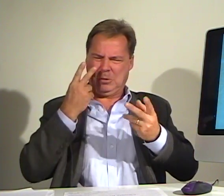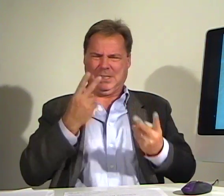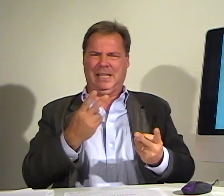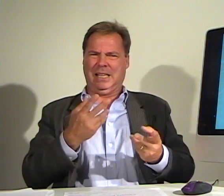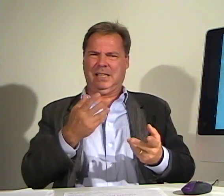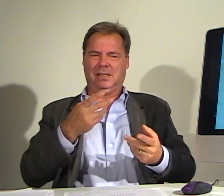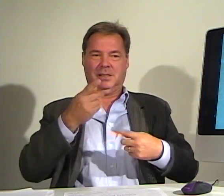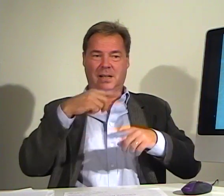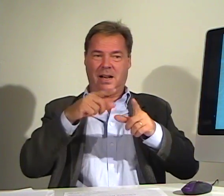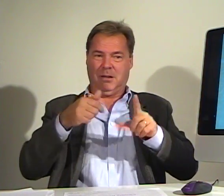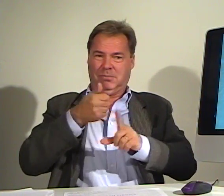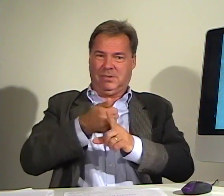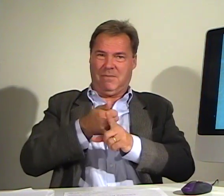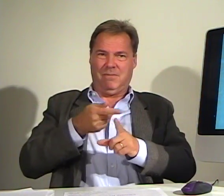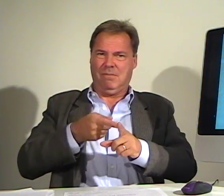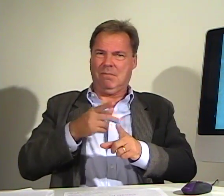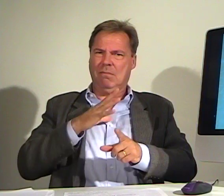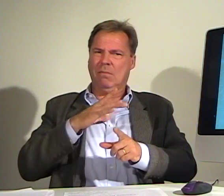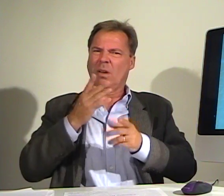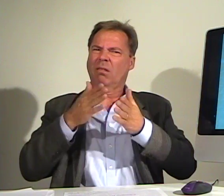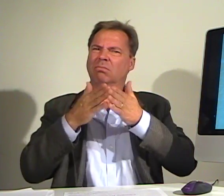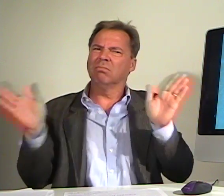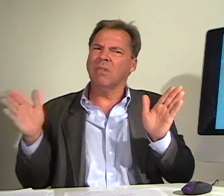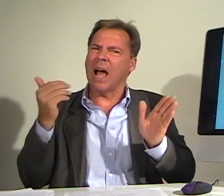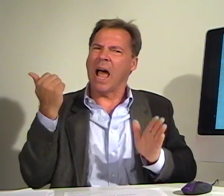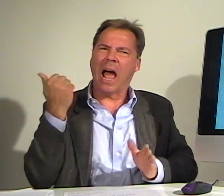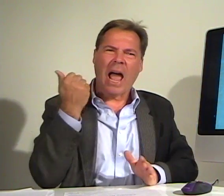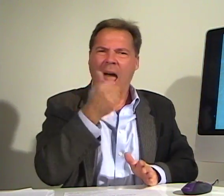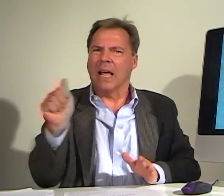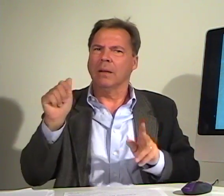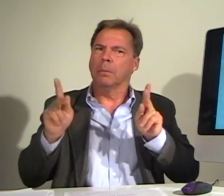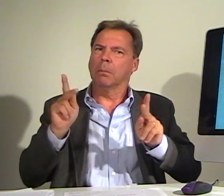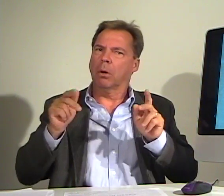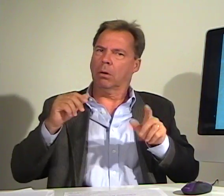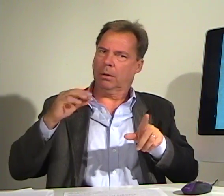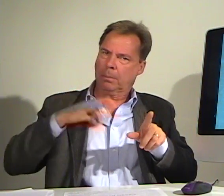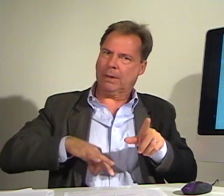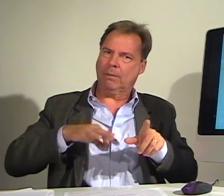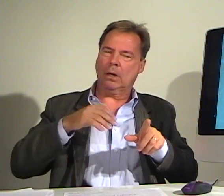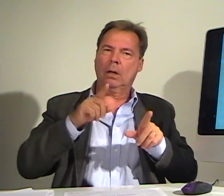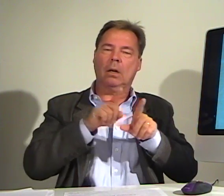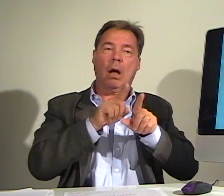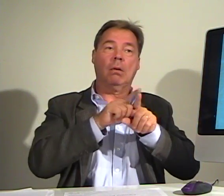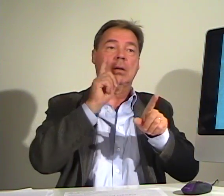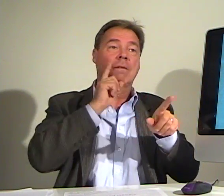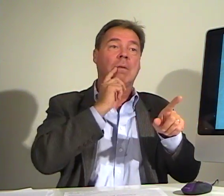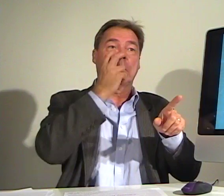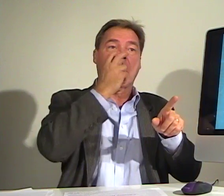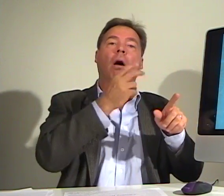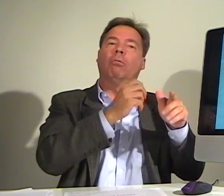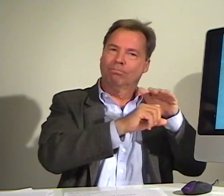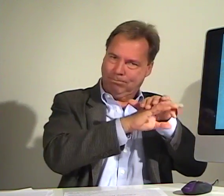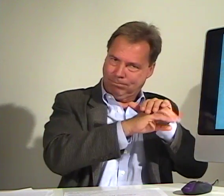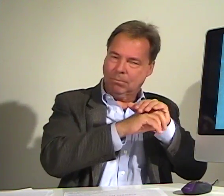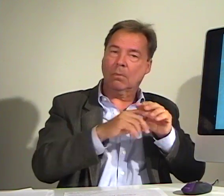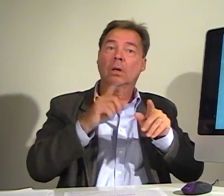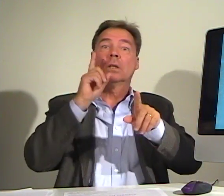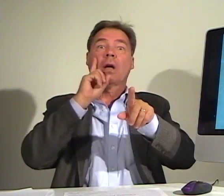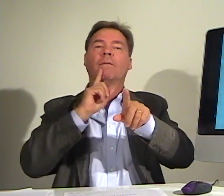deaf and blind individuals, we see that sign language itself is still used for communication. So as far as human beings go, even